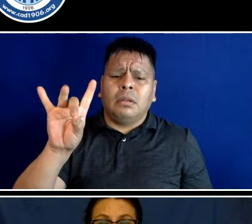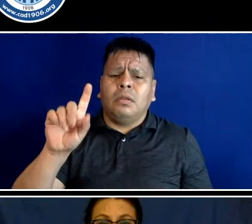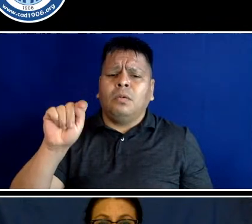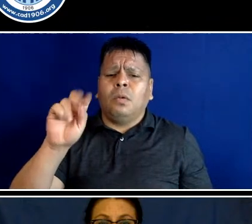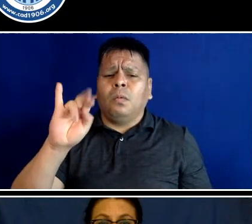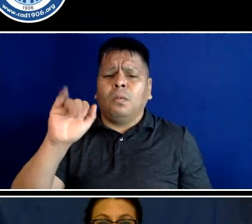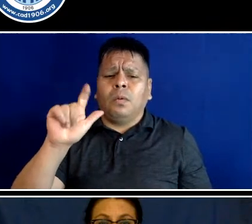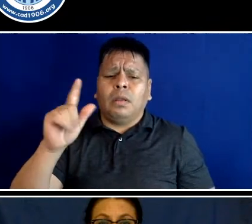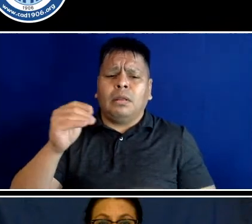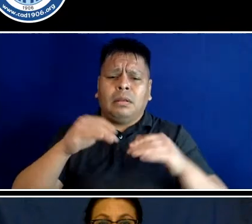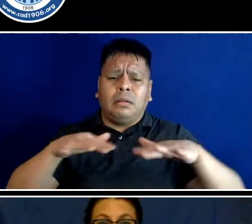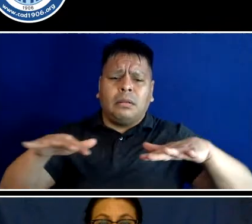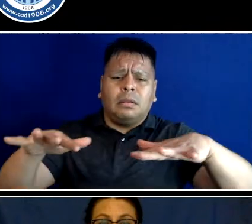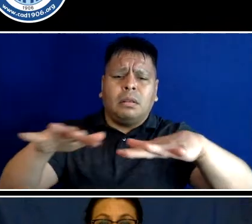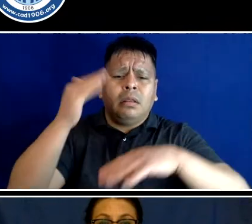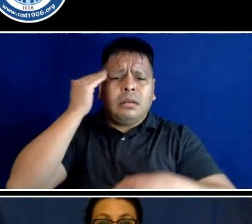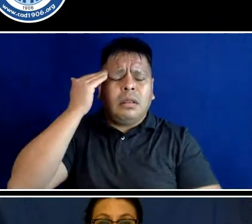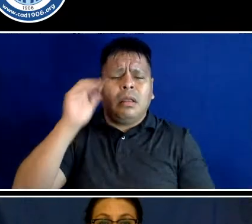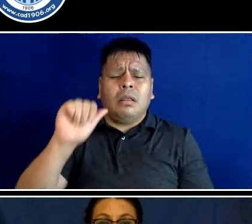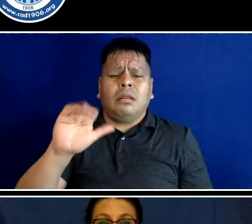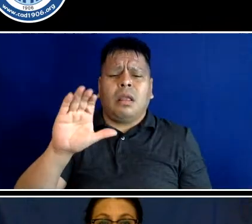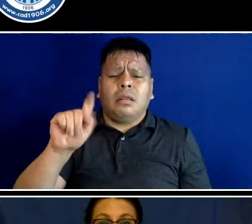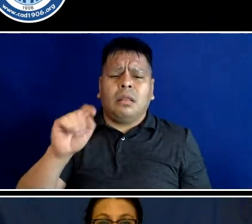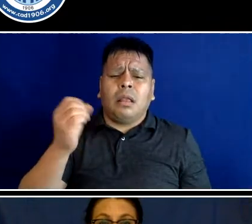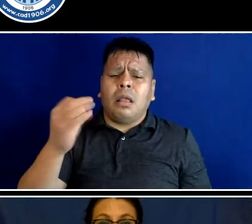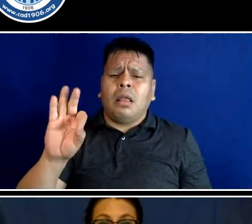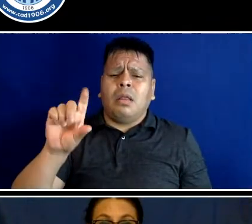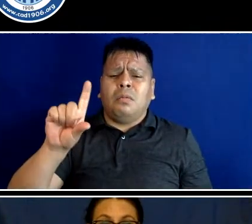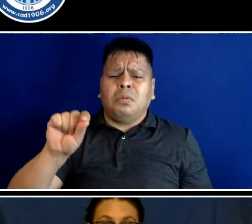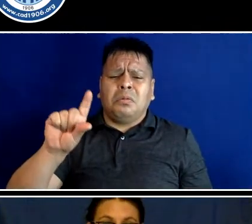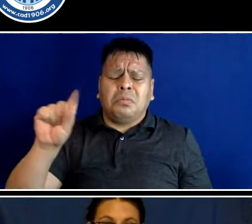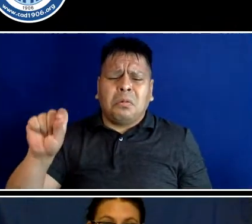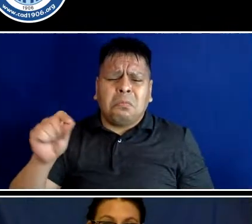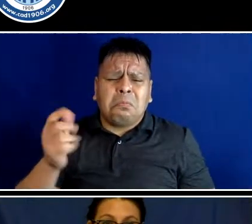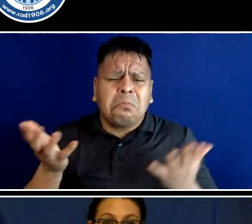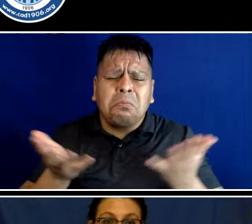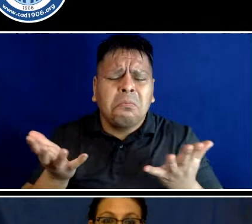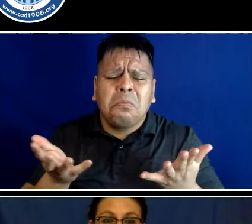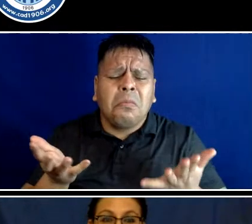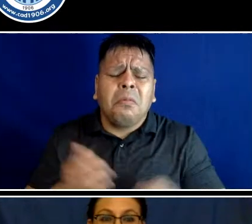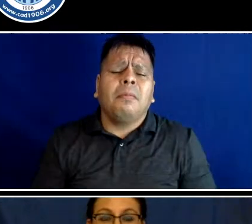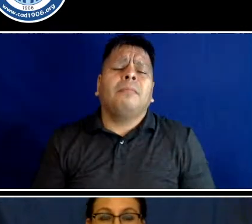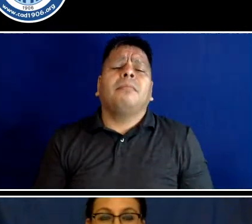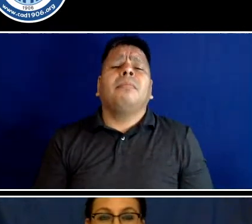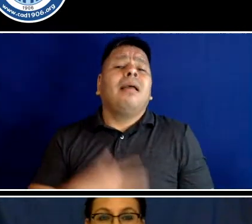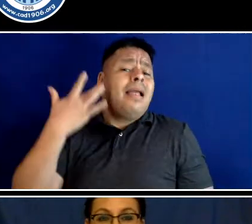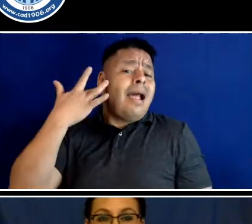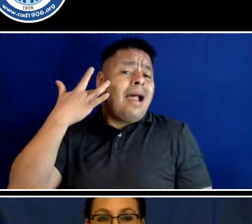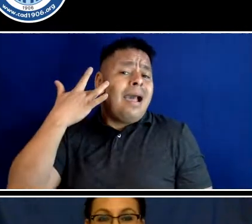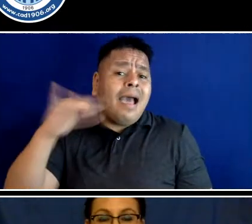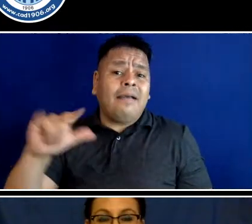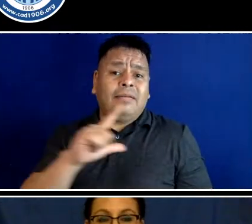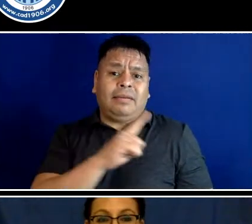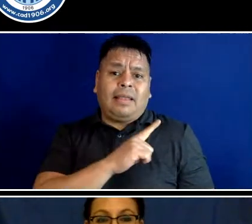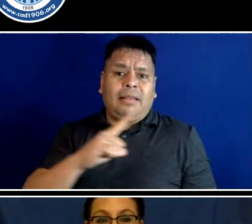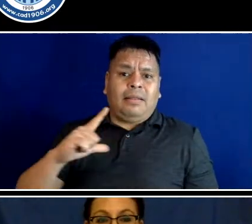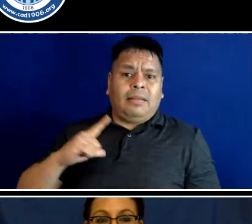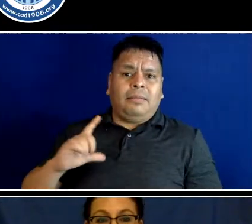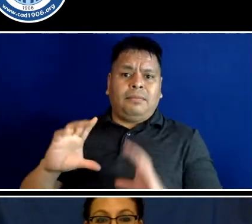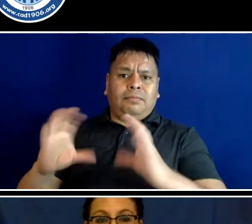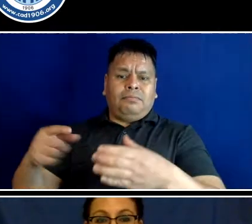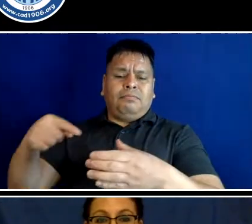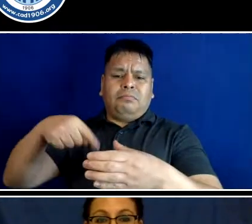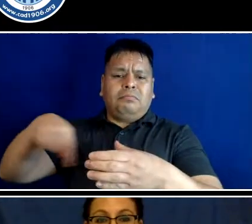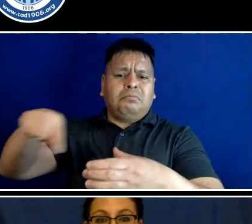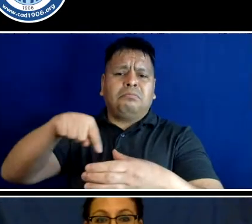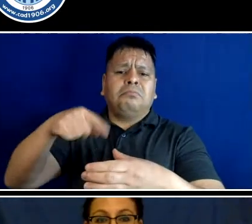land acknowledgements should be performed. Also, AB 1968 is the Tribal Land Acknowledgement Act of